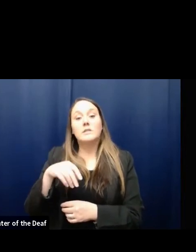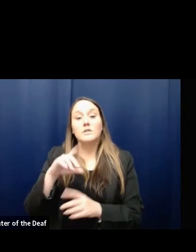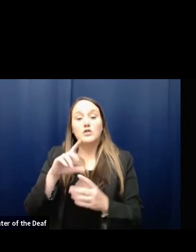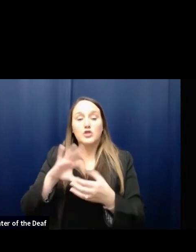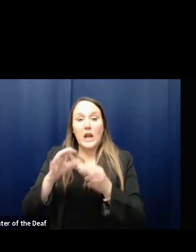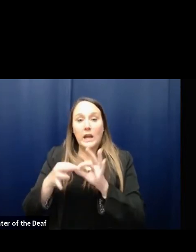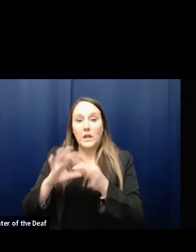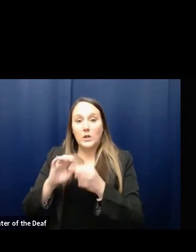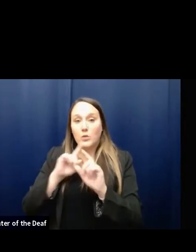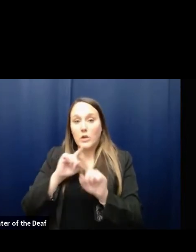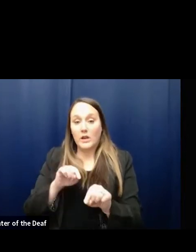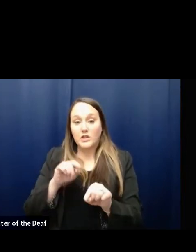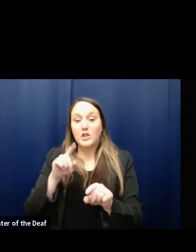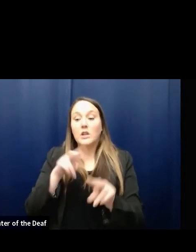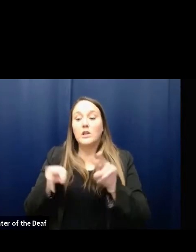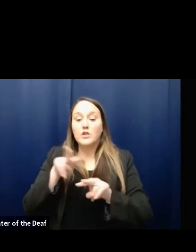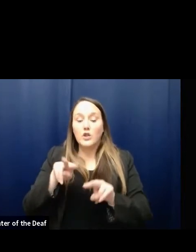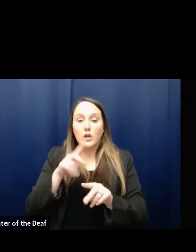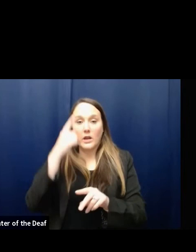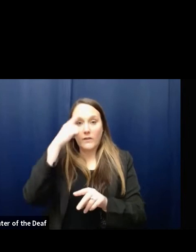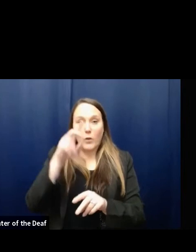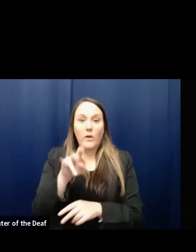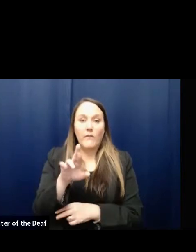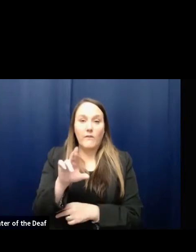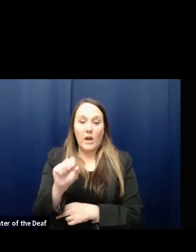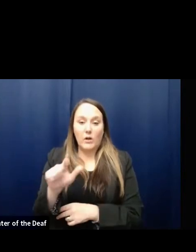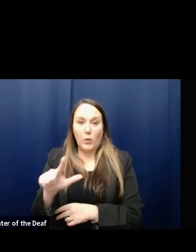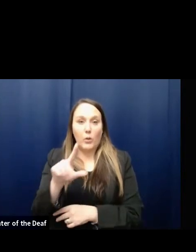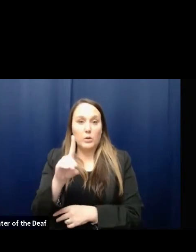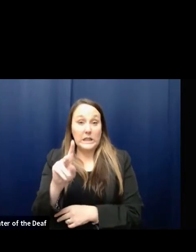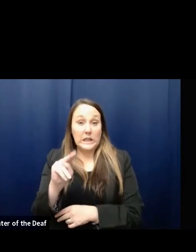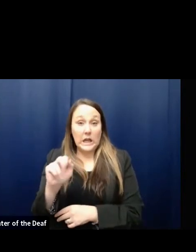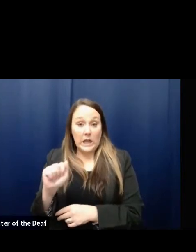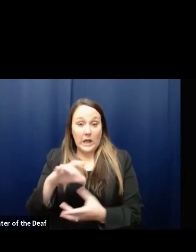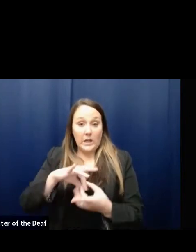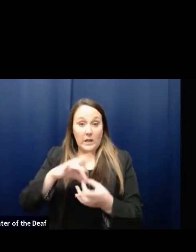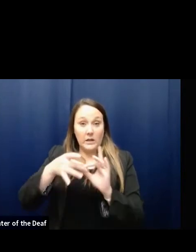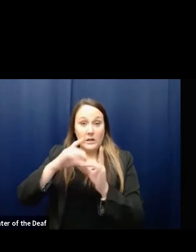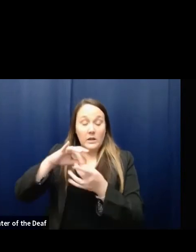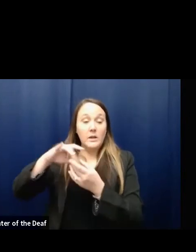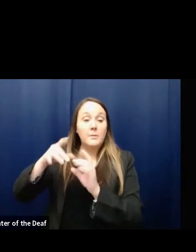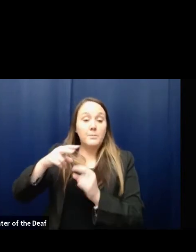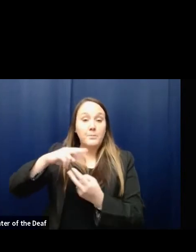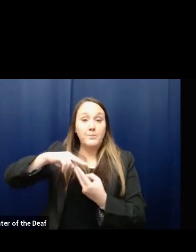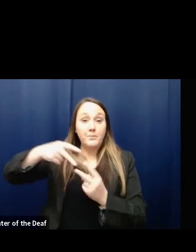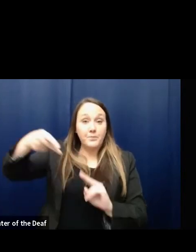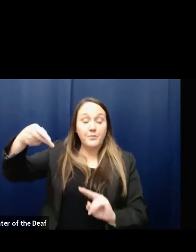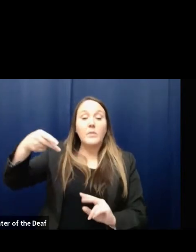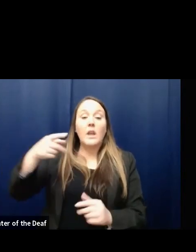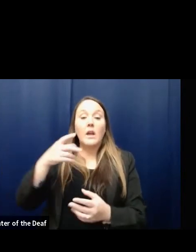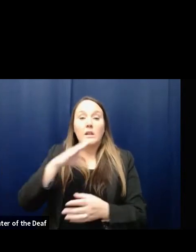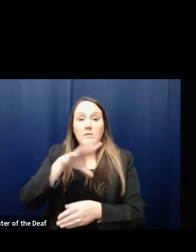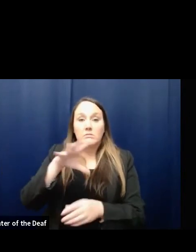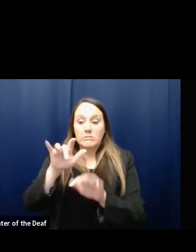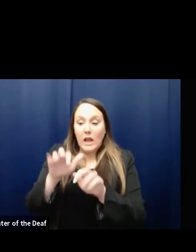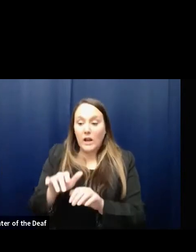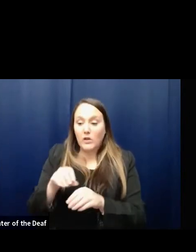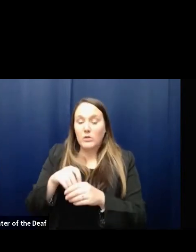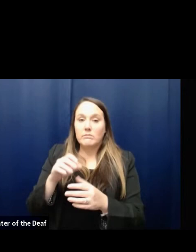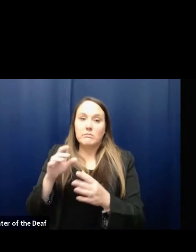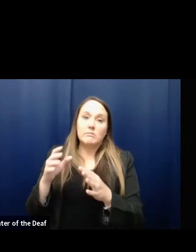DNA. So they put it into a very sophisticated system that